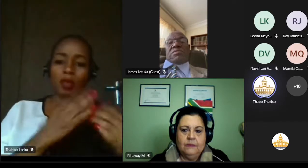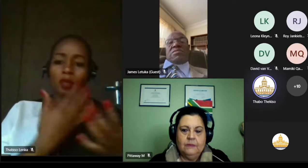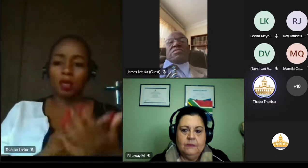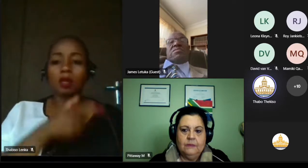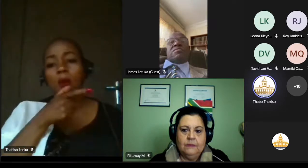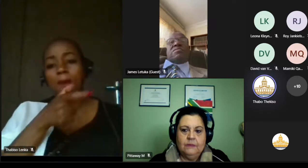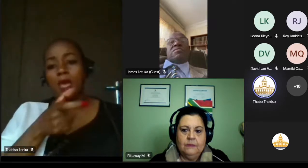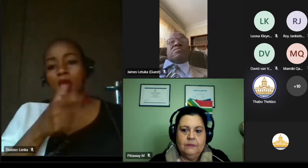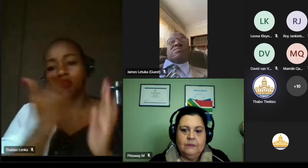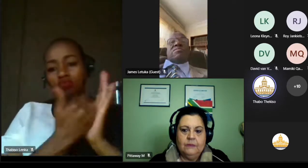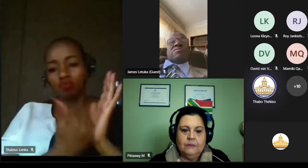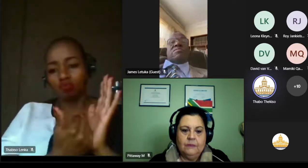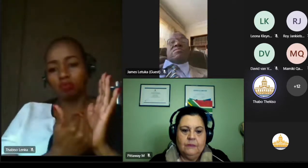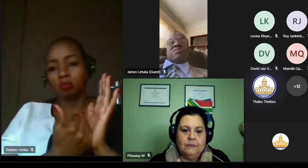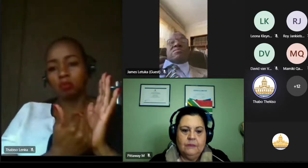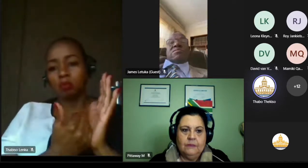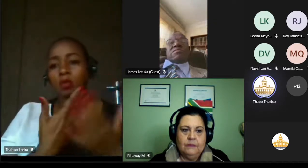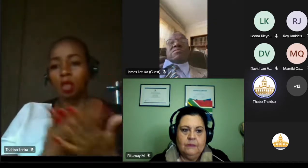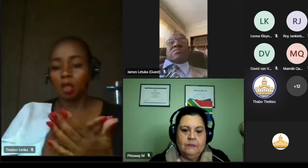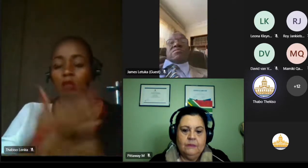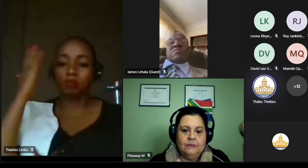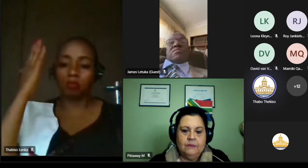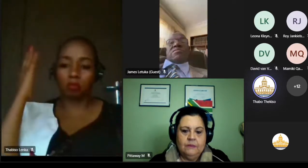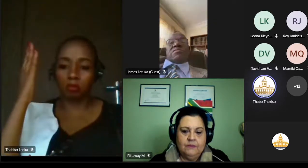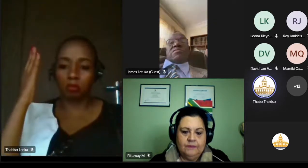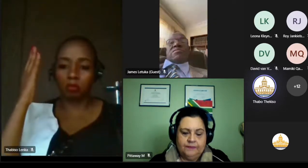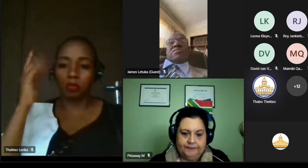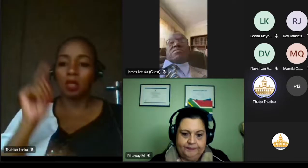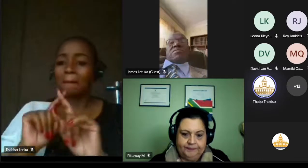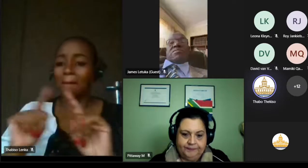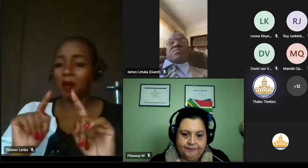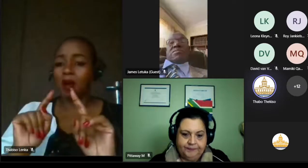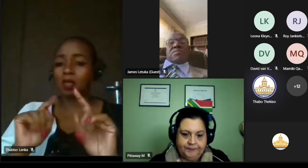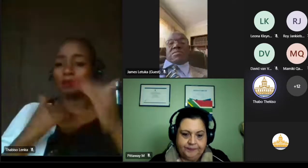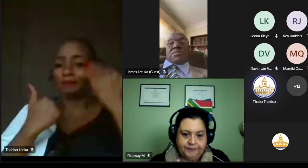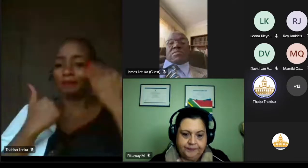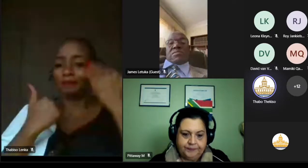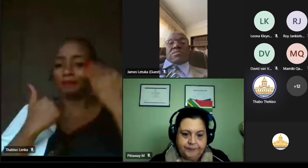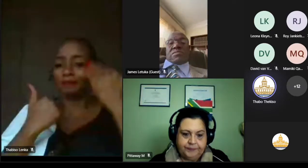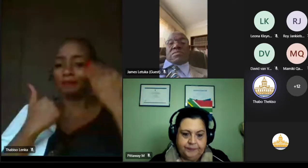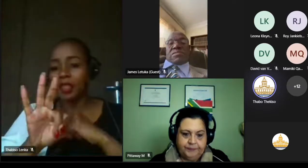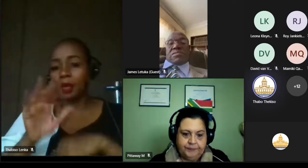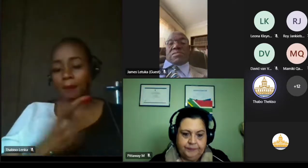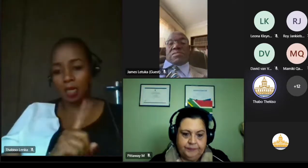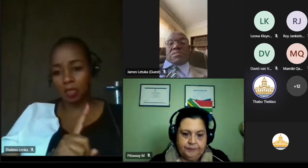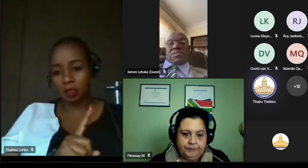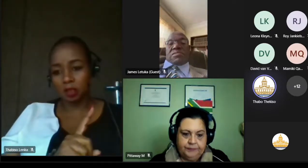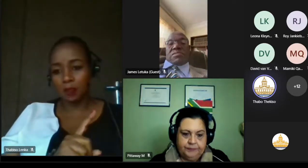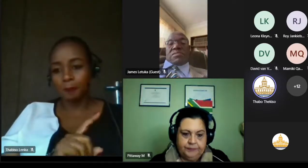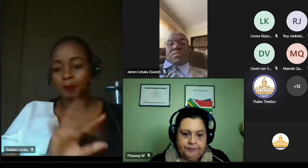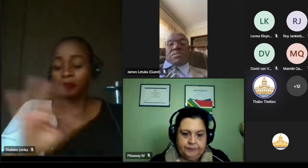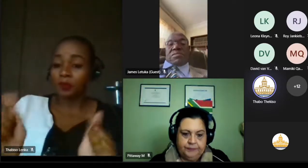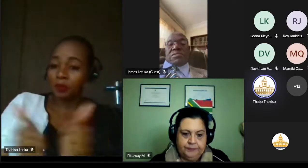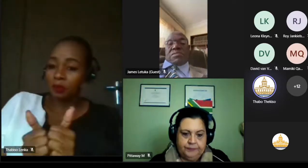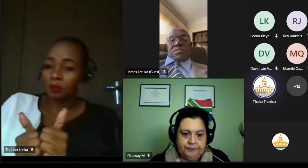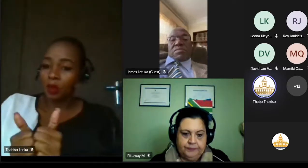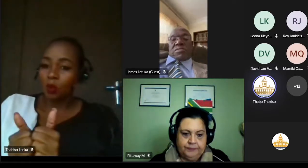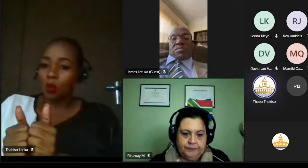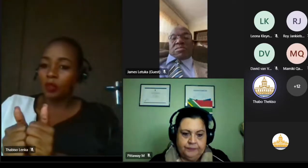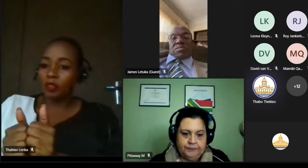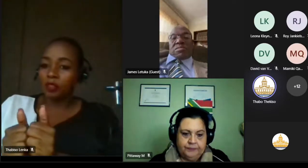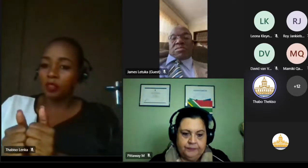comment on a statement by a member of the Executive Council for not more than 3 minutes per party, commencing with the official opposition